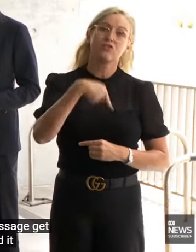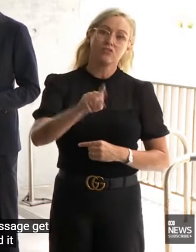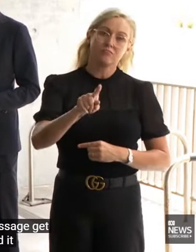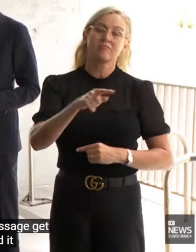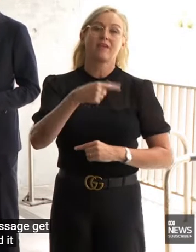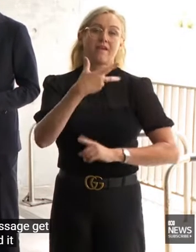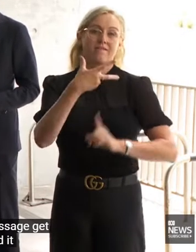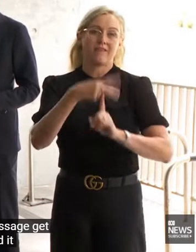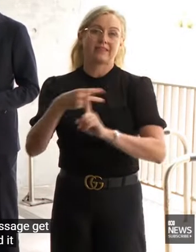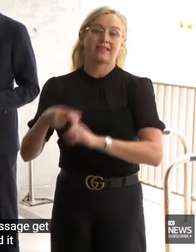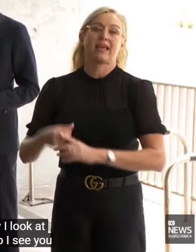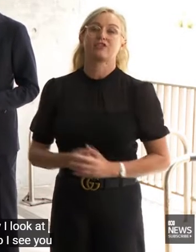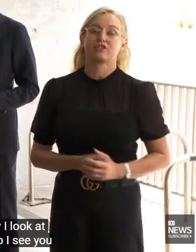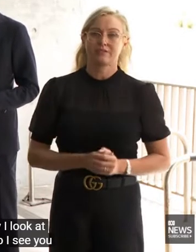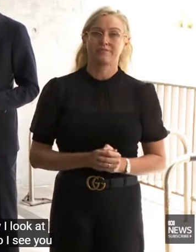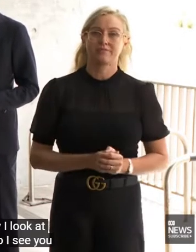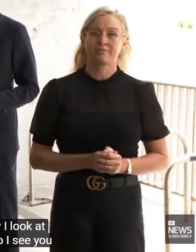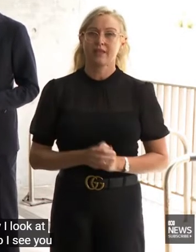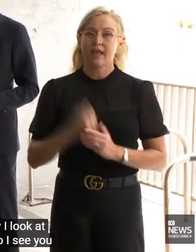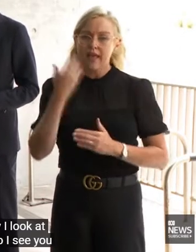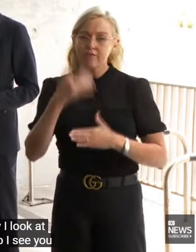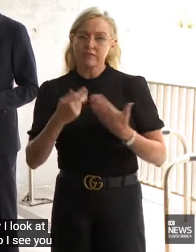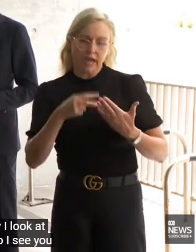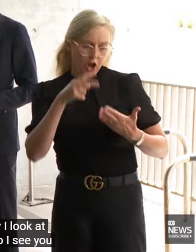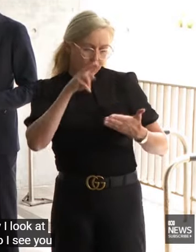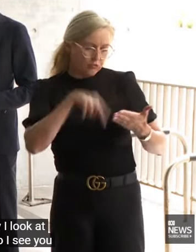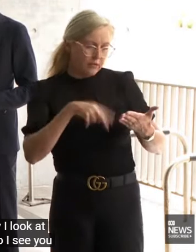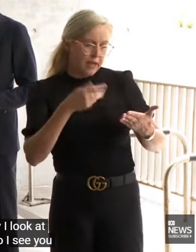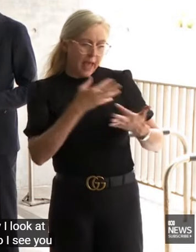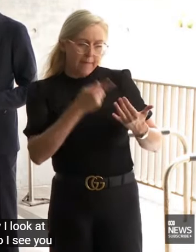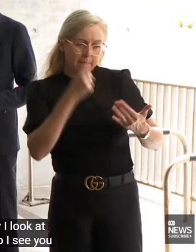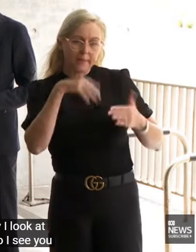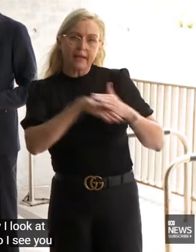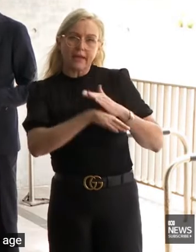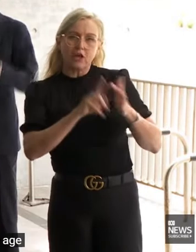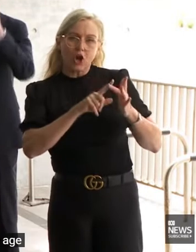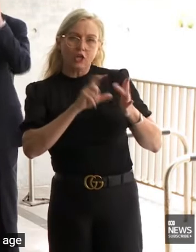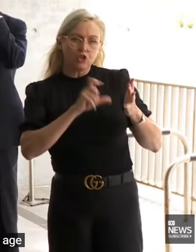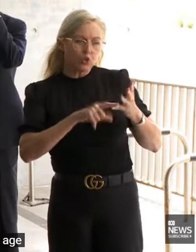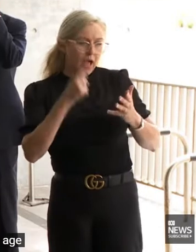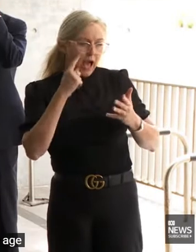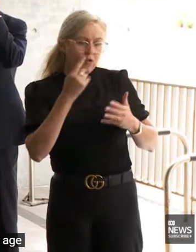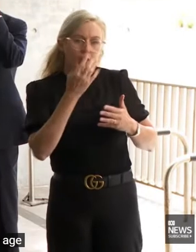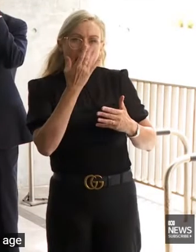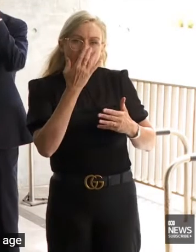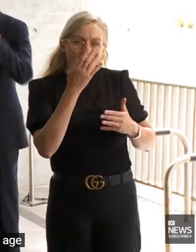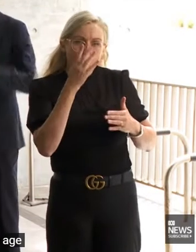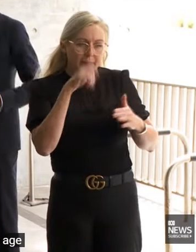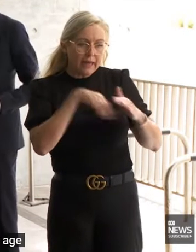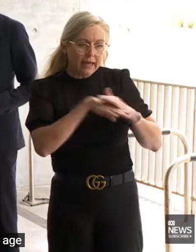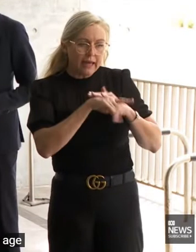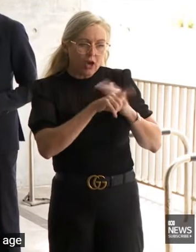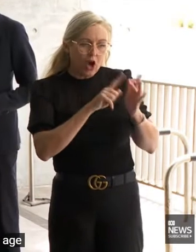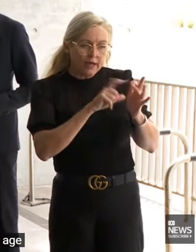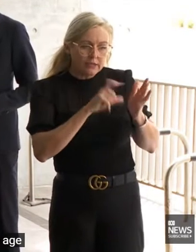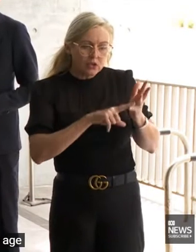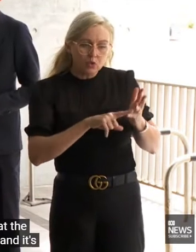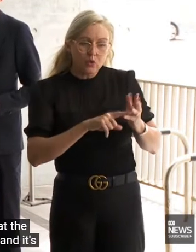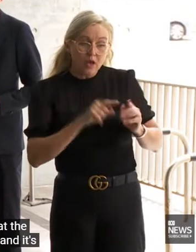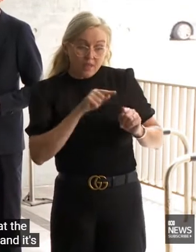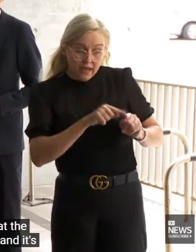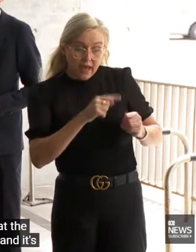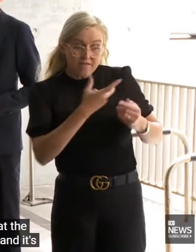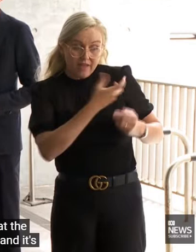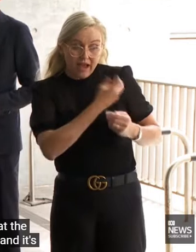every day I look at the new admissions to ICU, and I look at the age range, and I look at the vaccination status. And